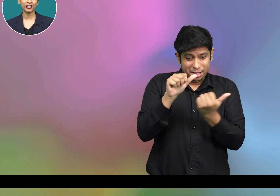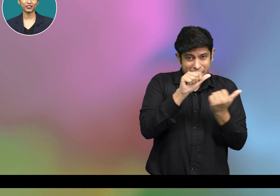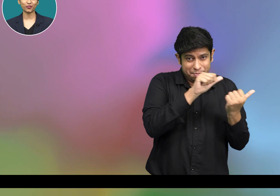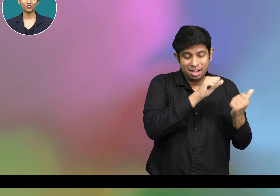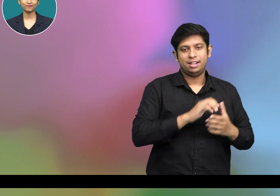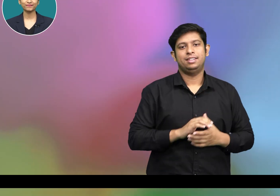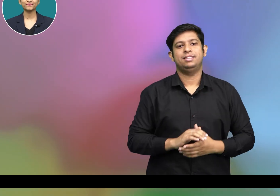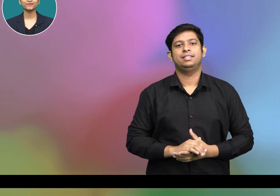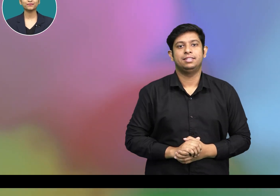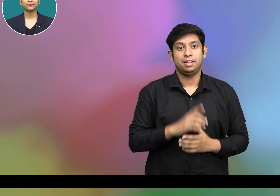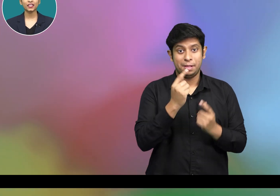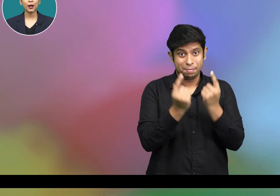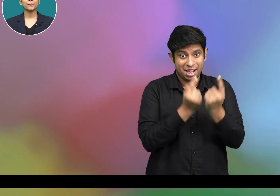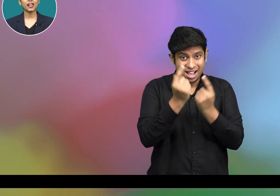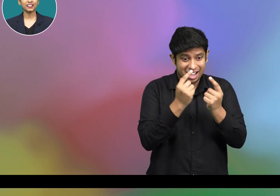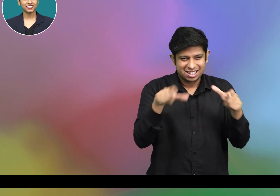previous video.